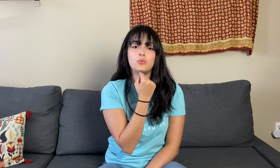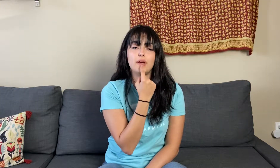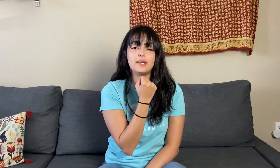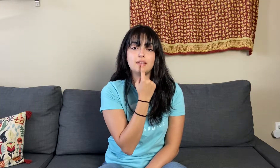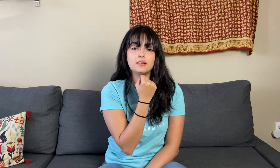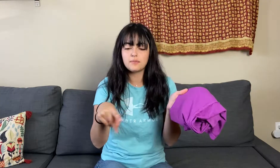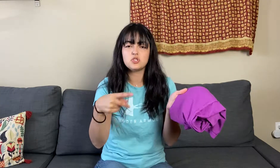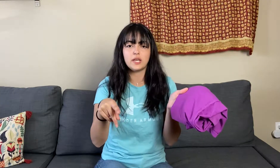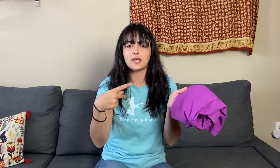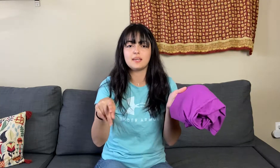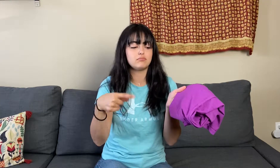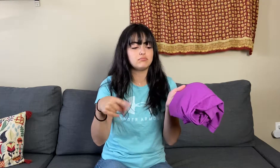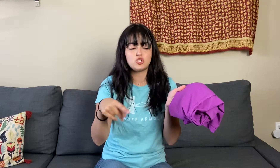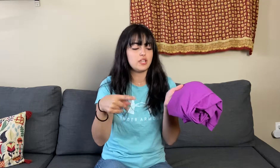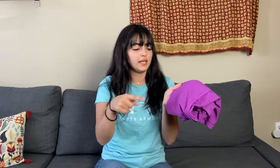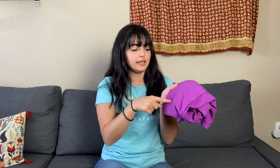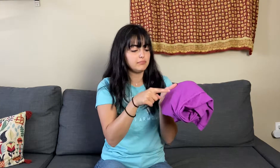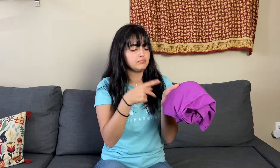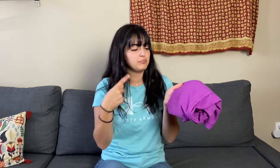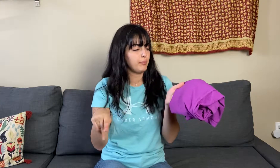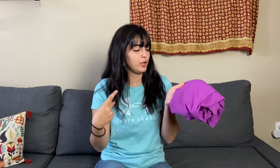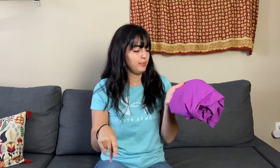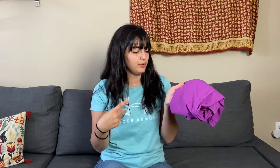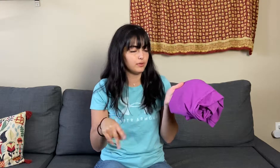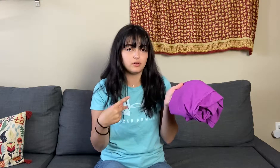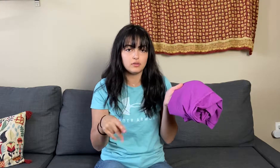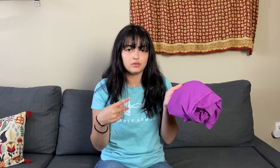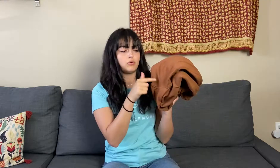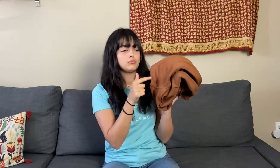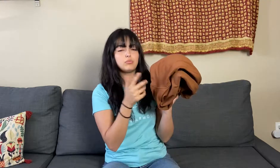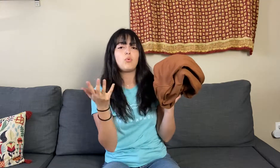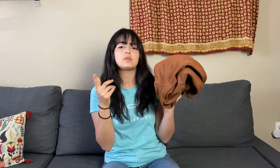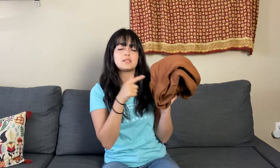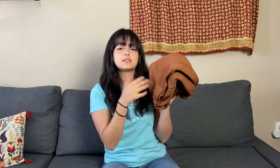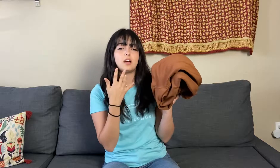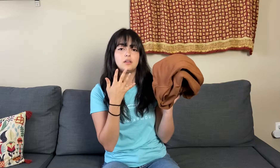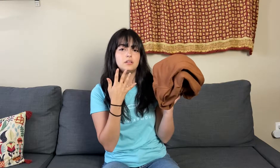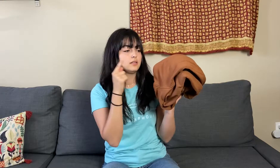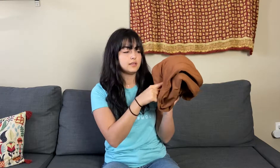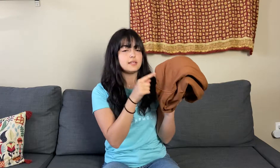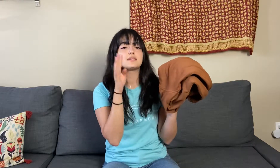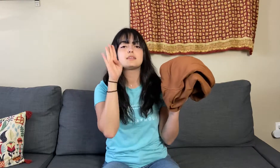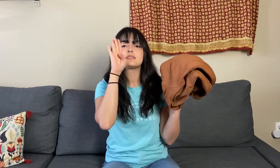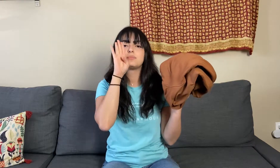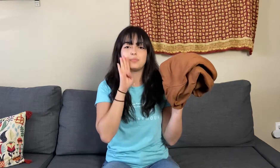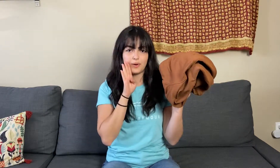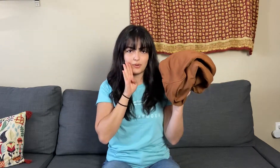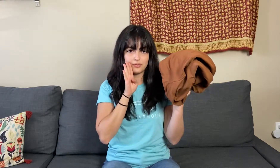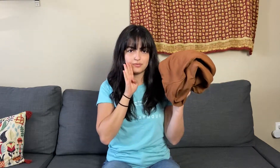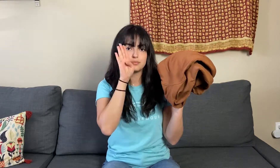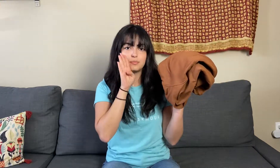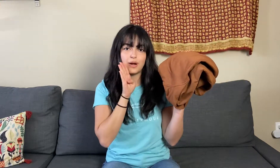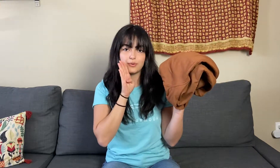Red. Shaking it. Just shaking it. Purple. What's this color? This is brown. Brown.